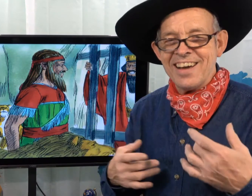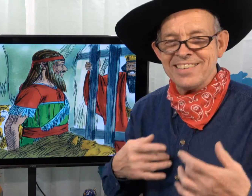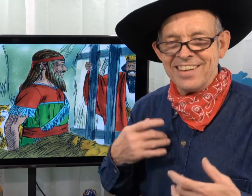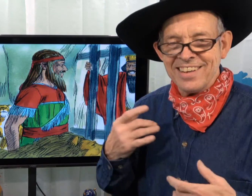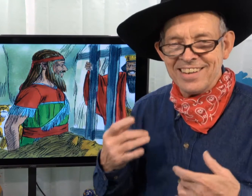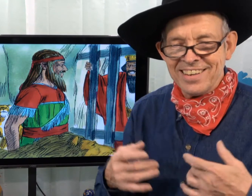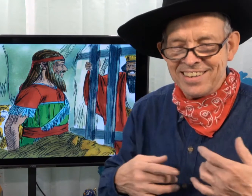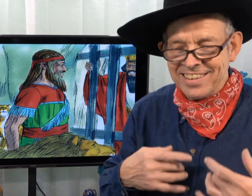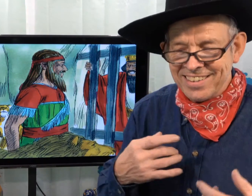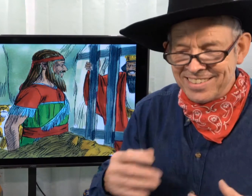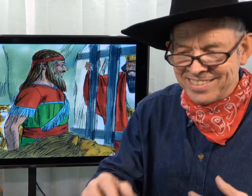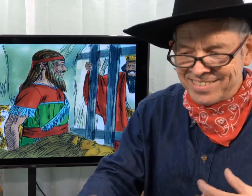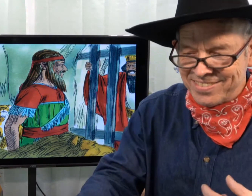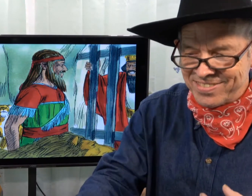Society,